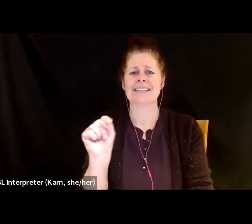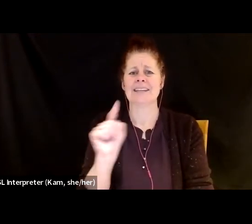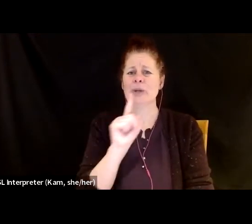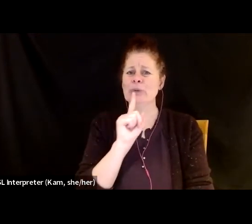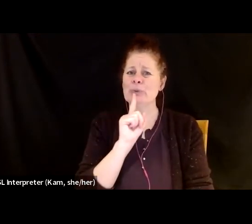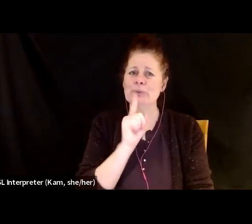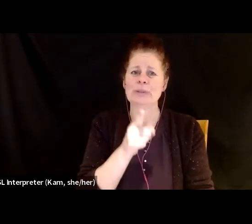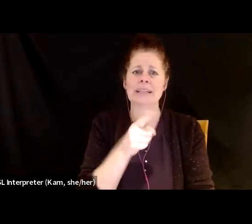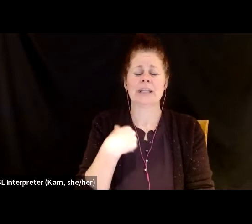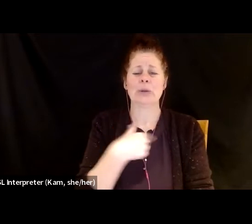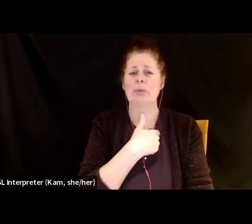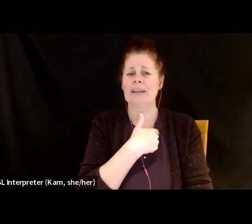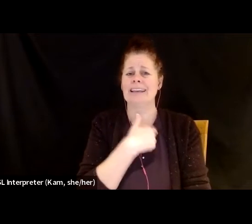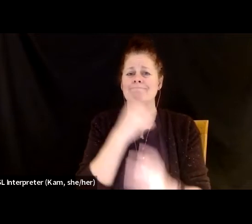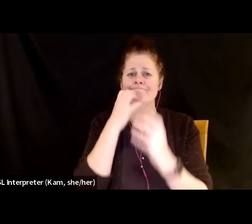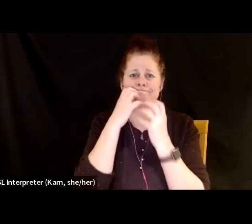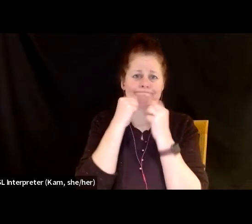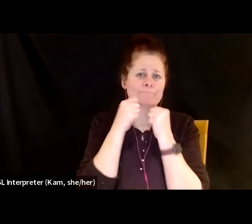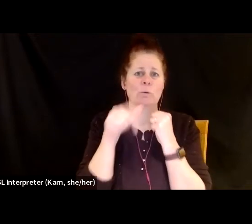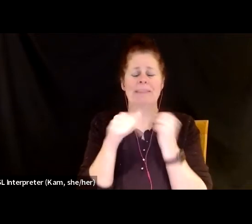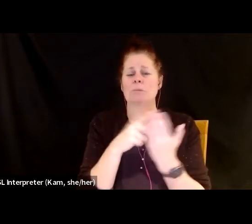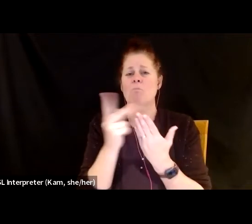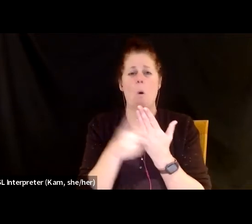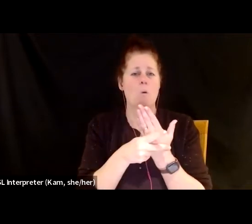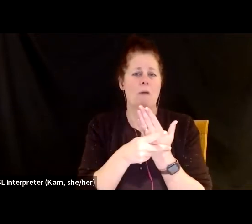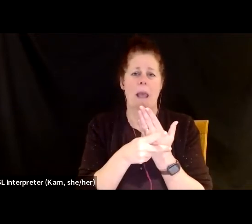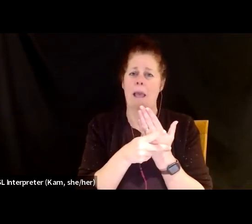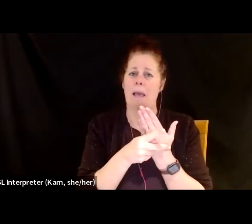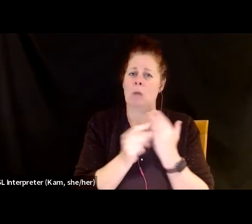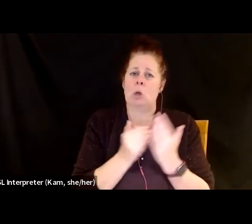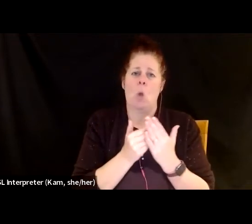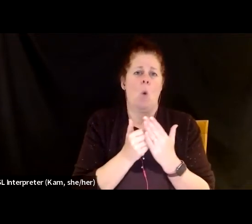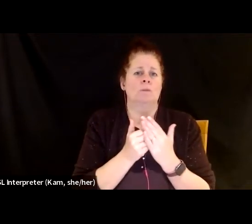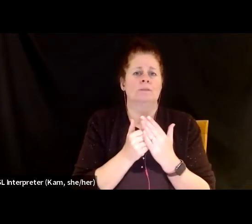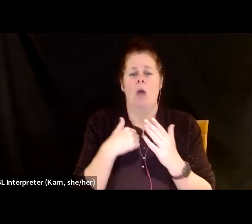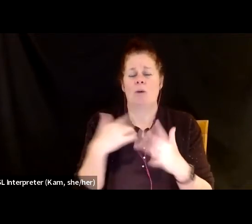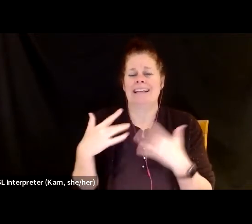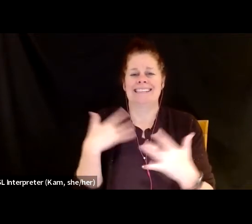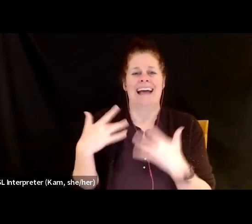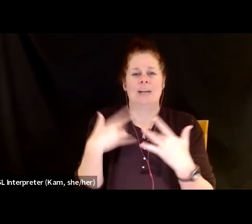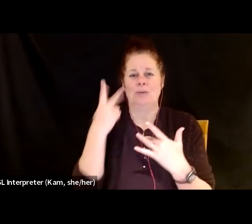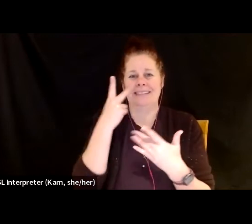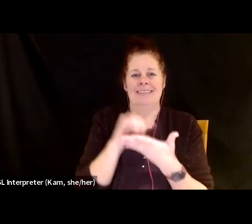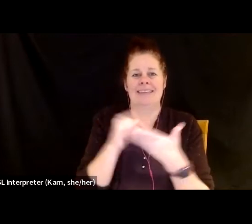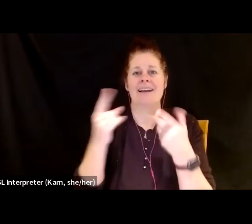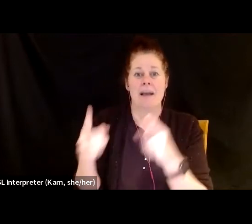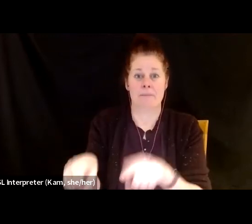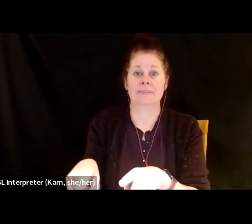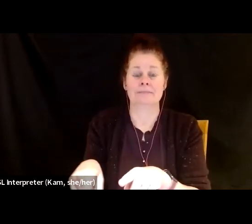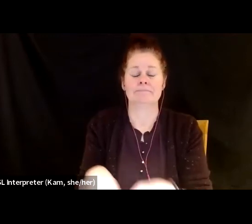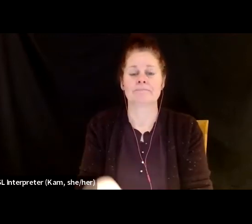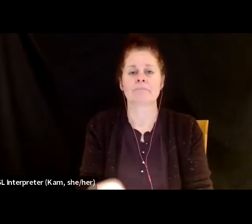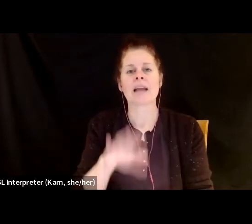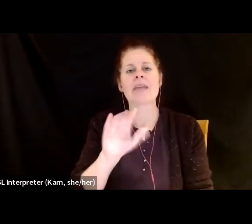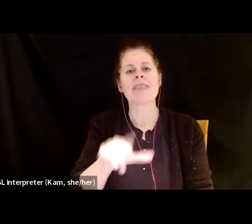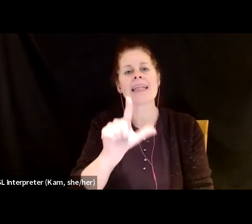holding on to this program tightly, and we're really, really excited about it. I will put that